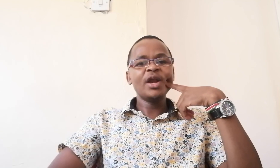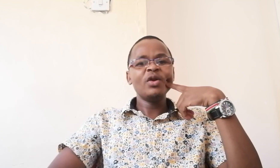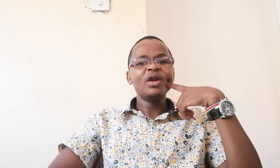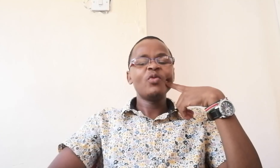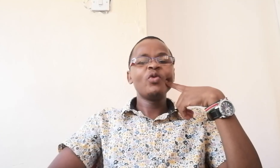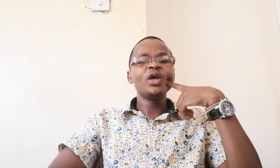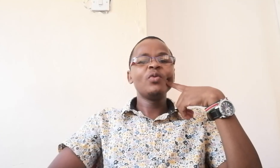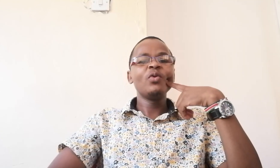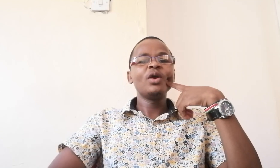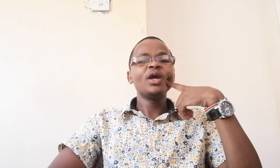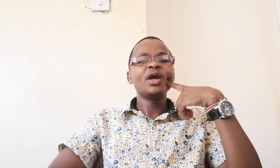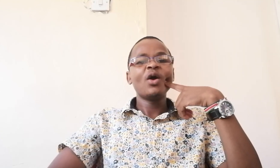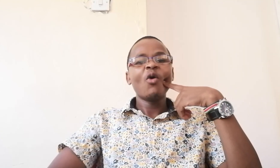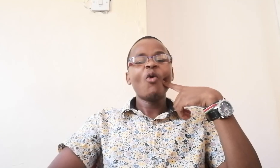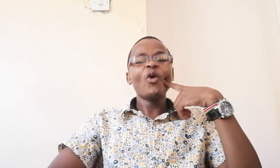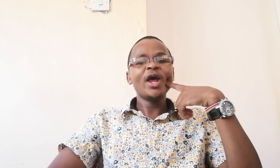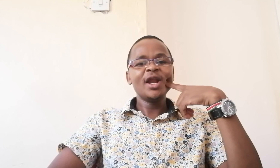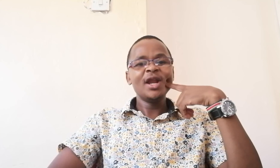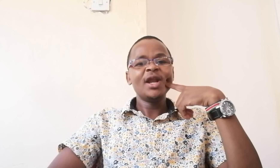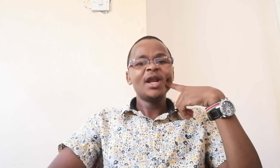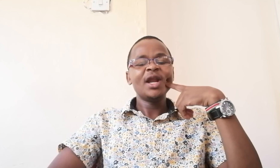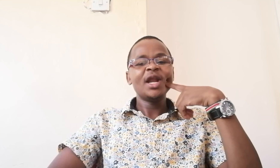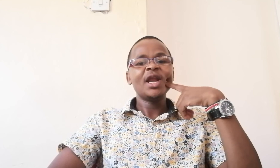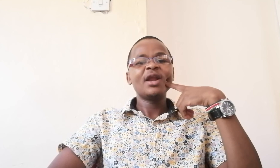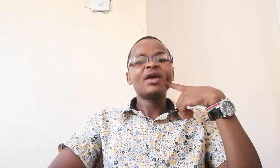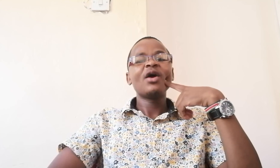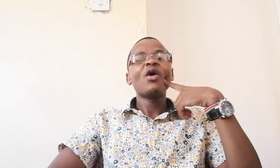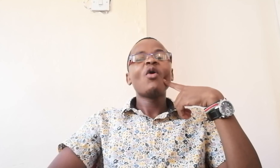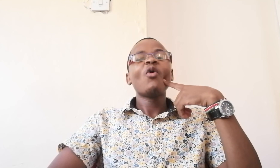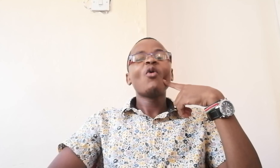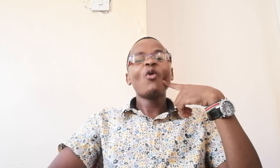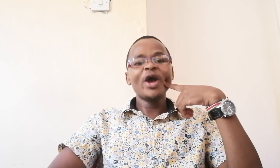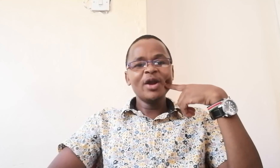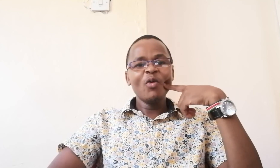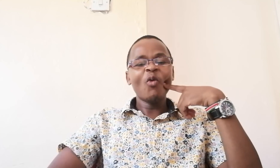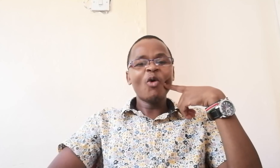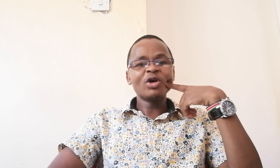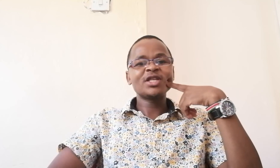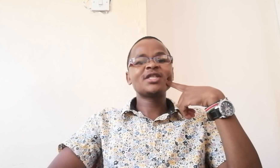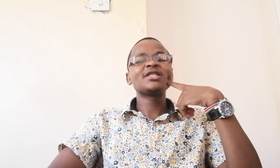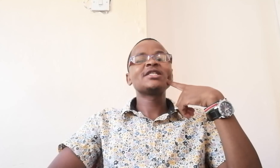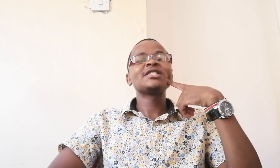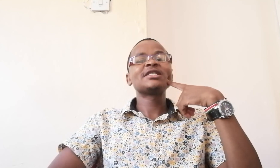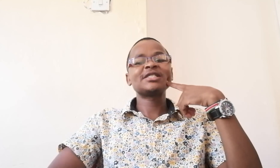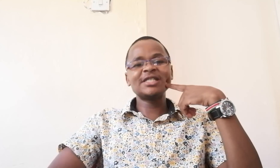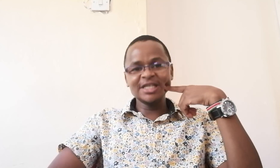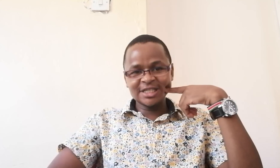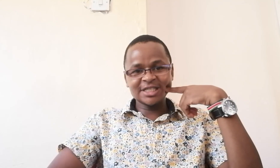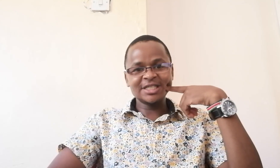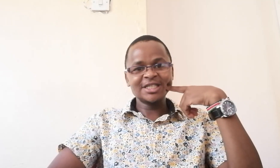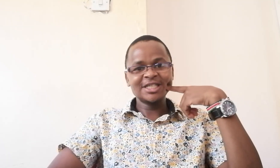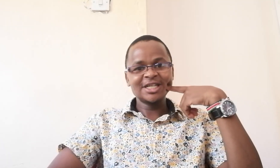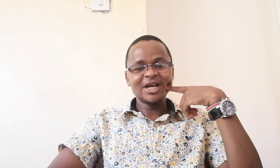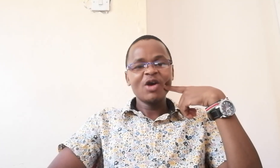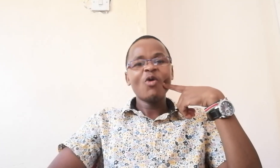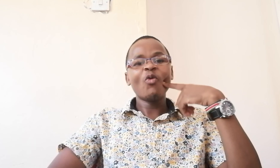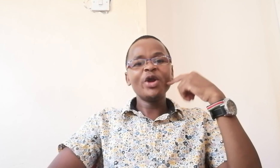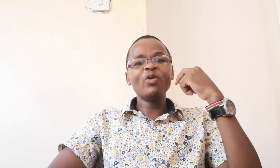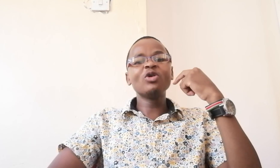when was When